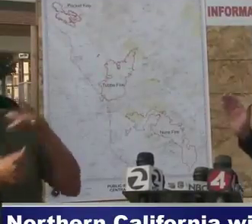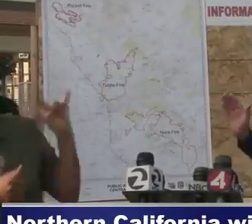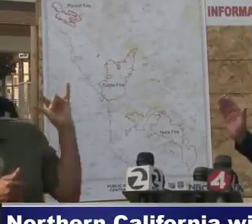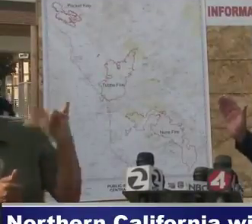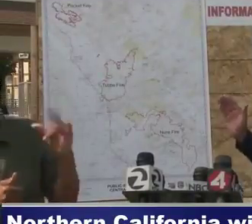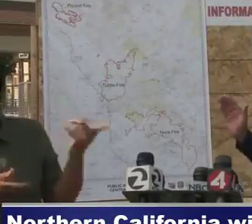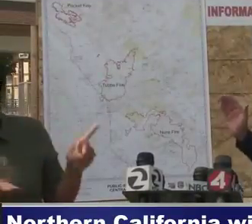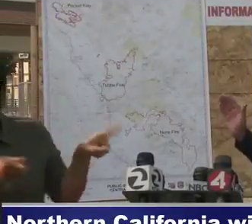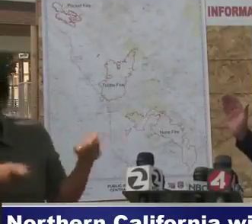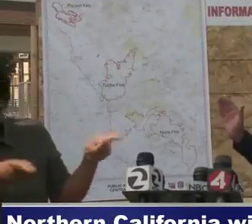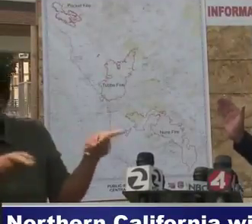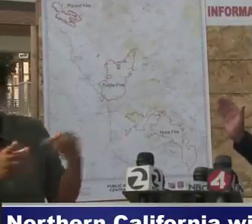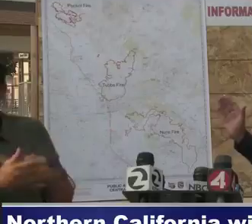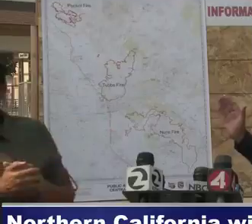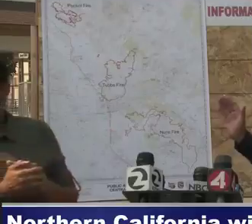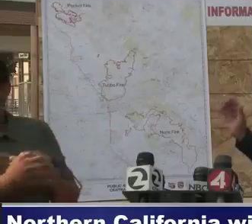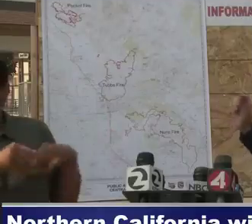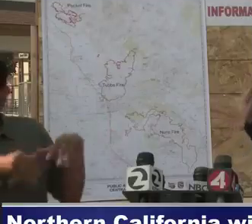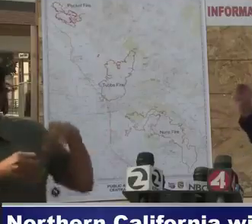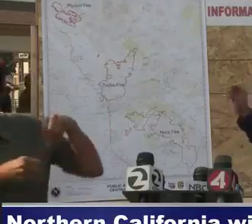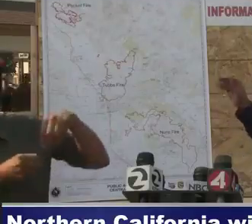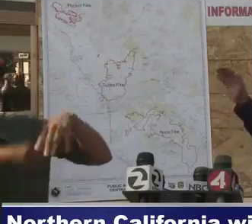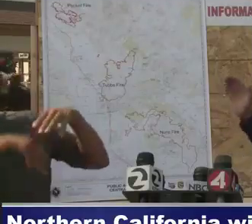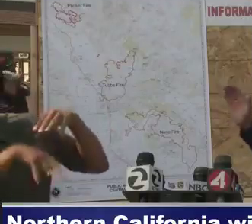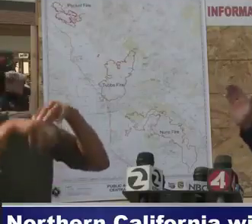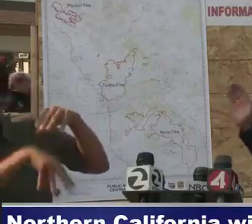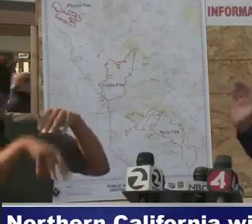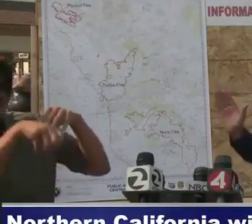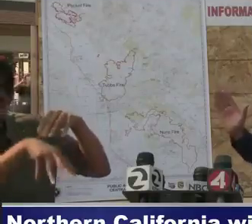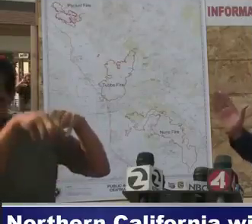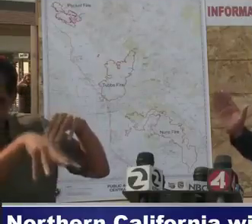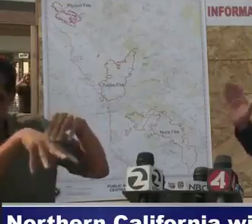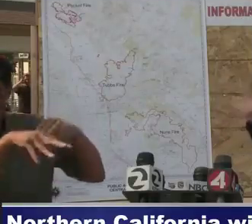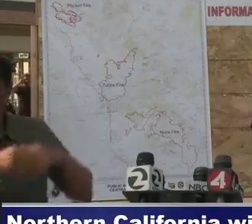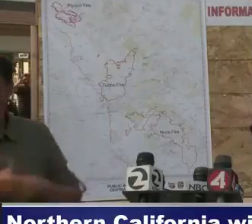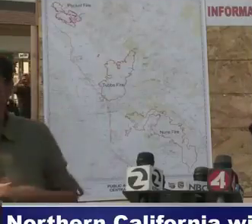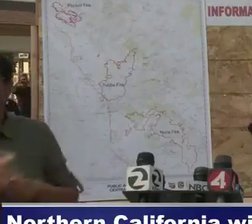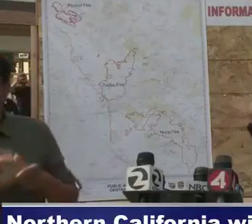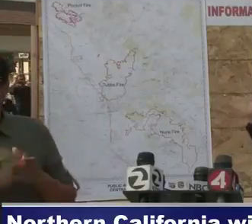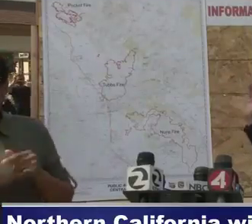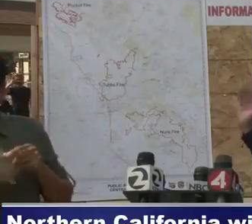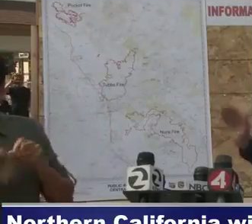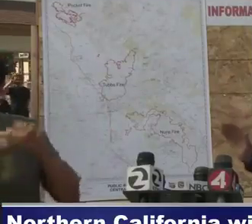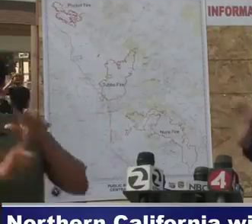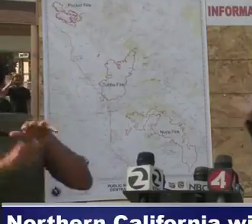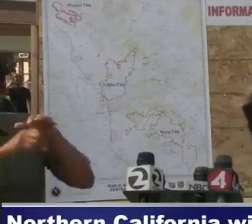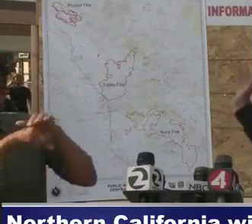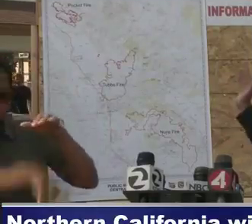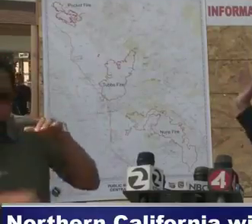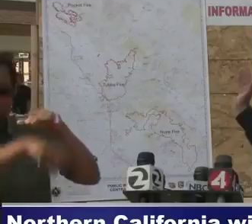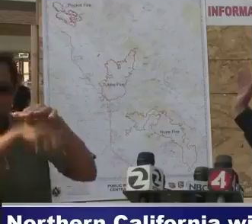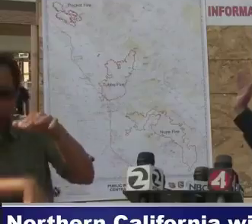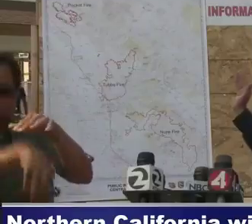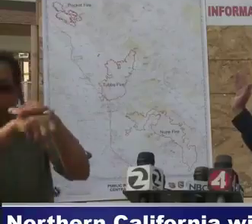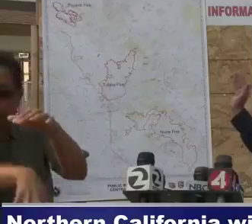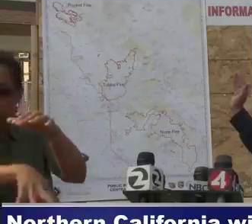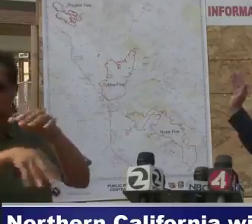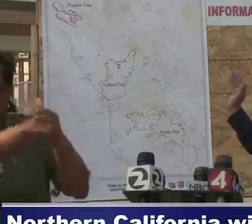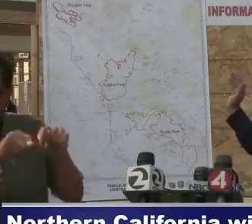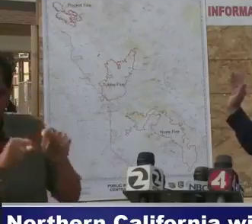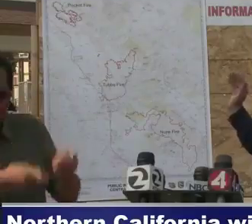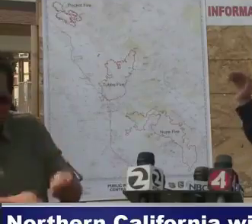good check line in there so we can get some boots on the ground and try and keep that progression going to the east. So that's what we're working on really